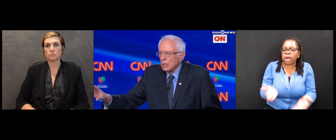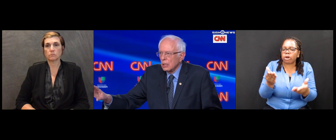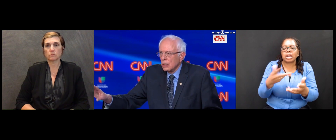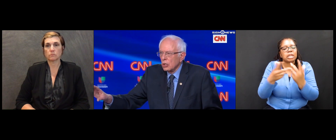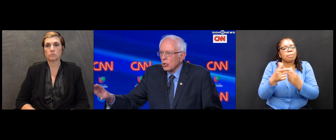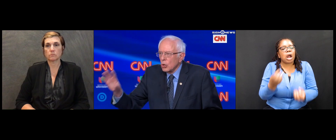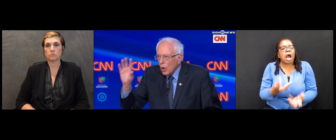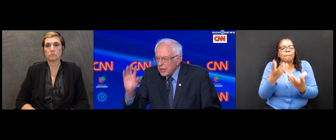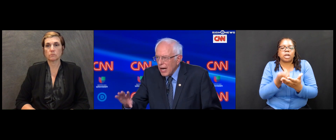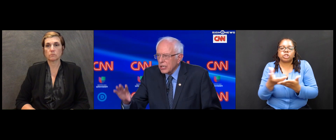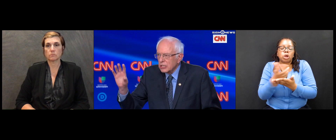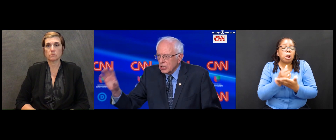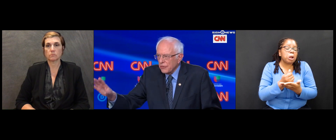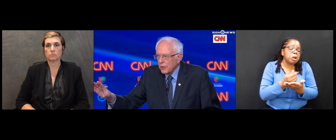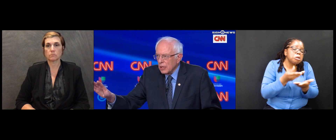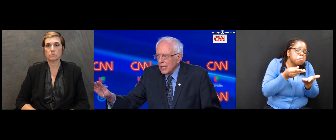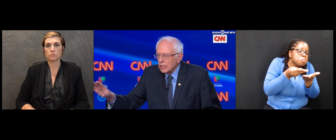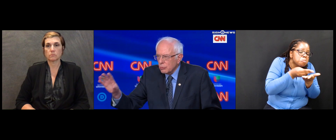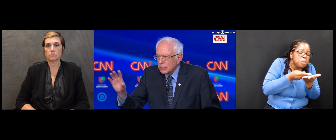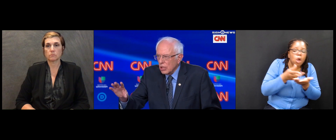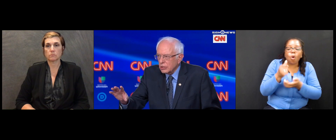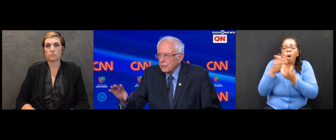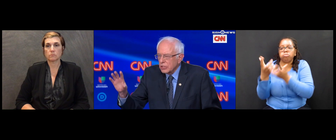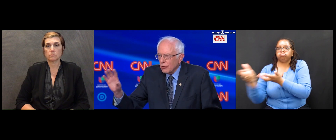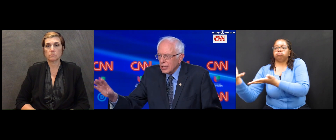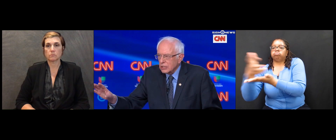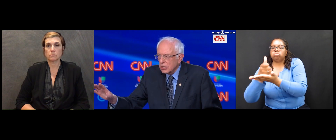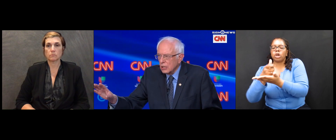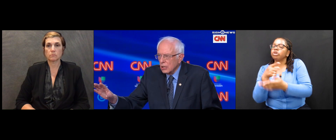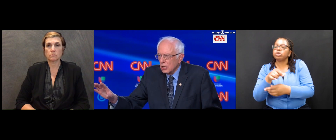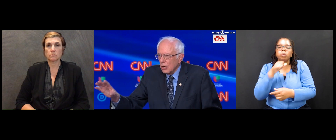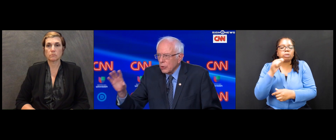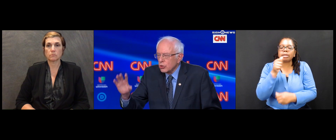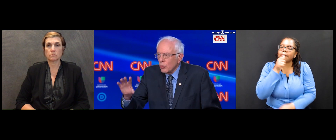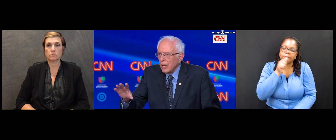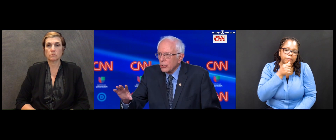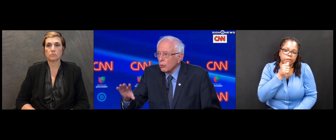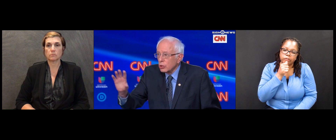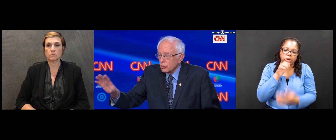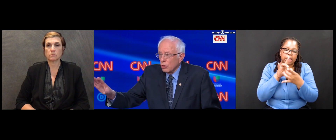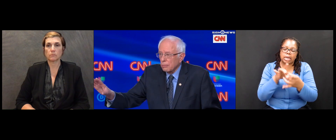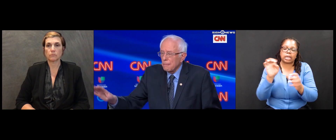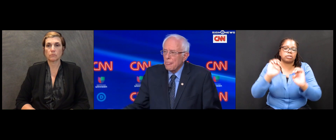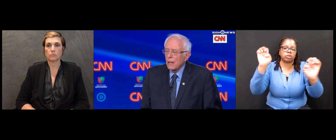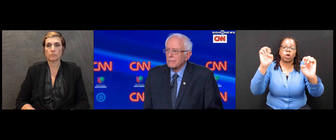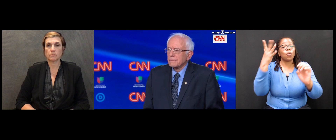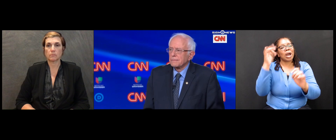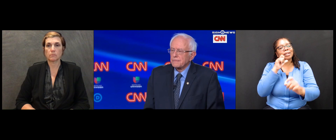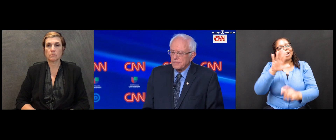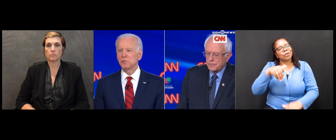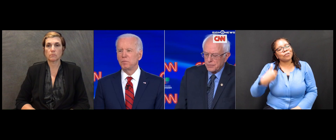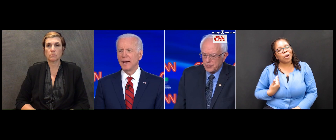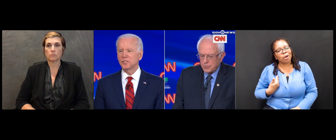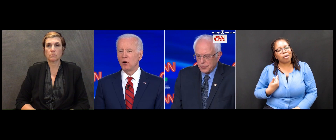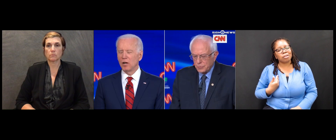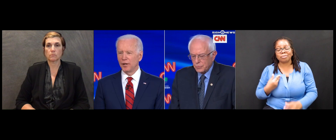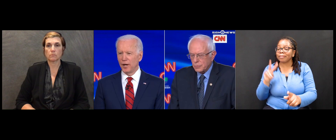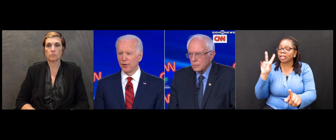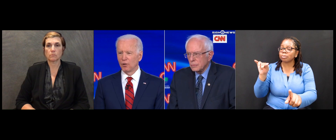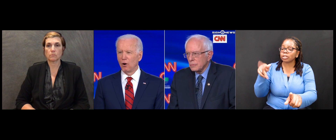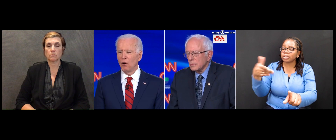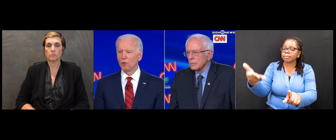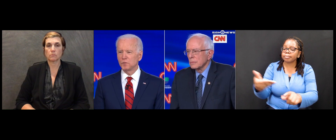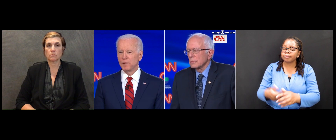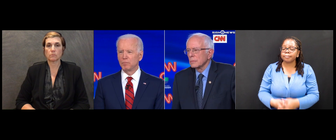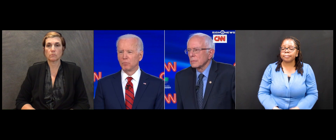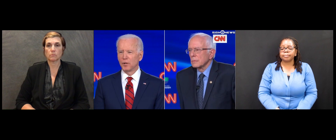is, you are not going to suffer as a result of this crisis of which you had no control. Vice President Biden. Had those banks all gone